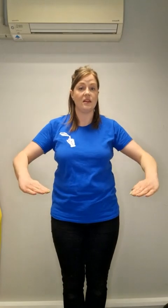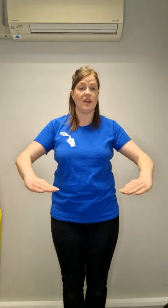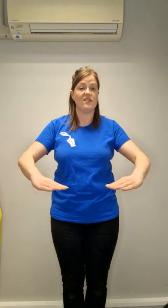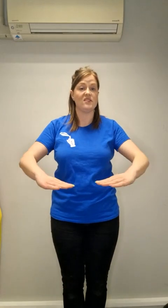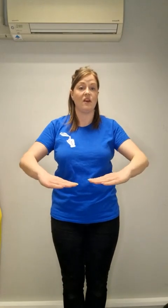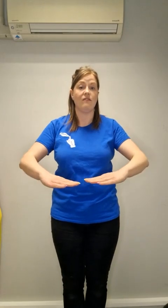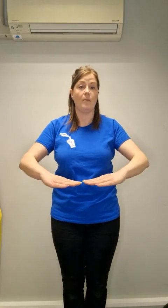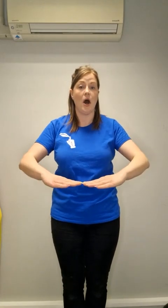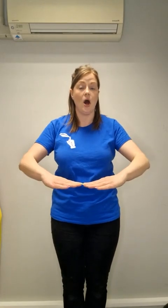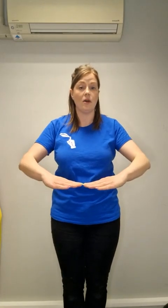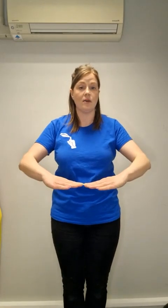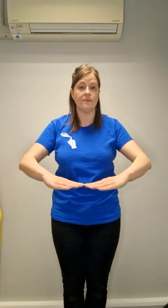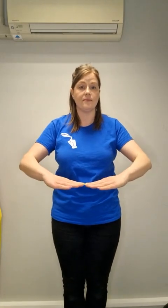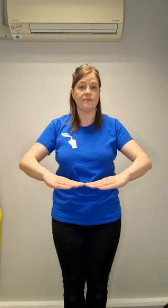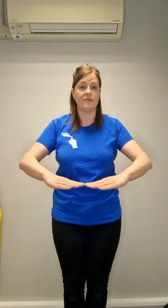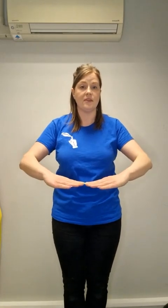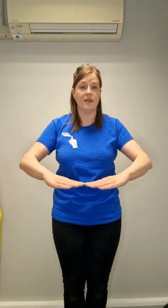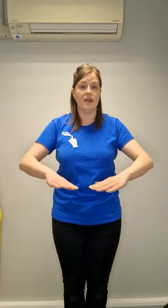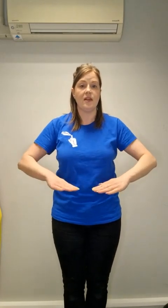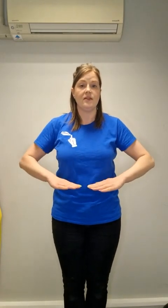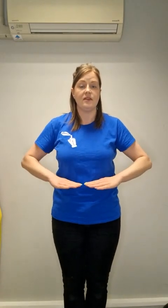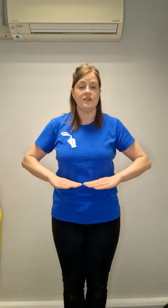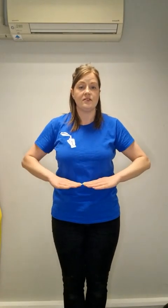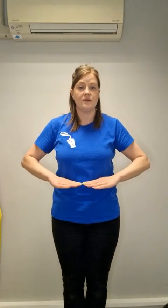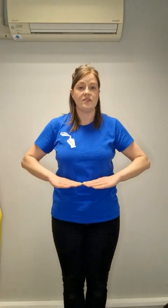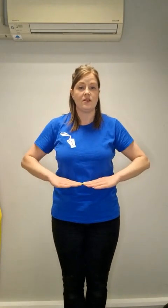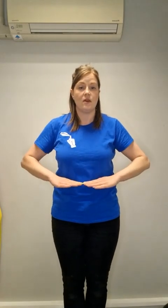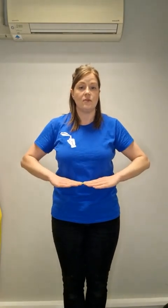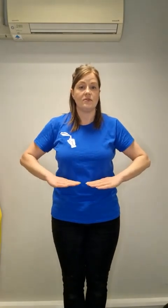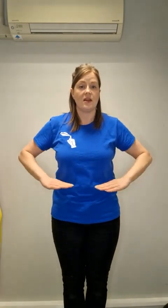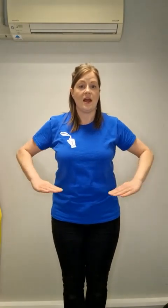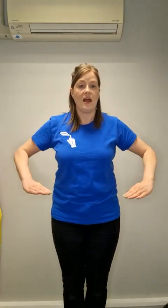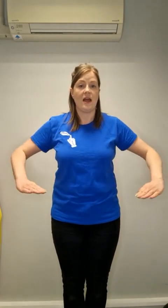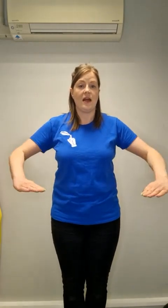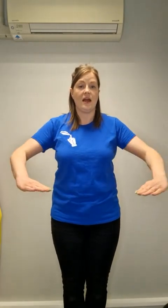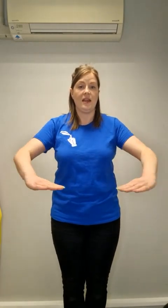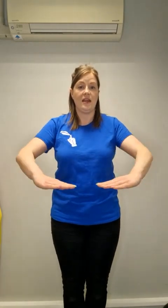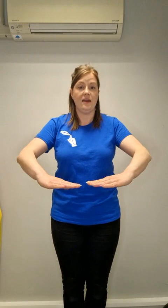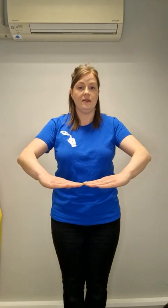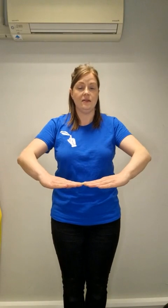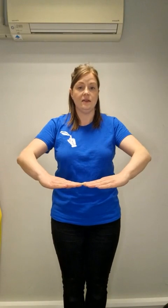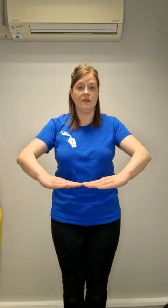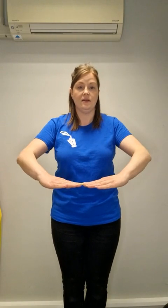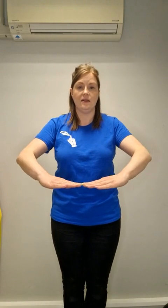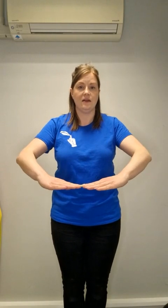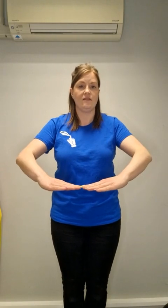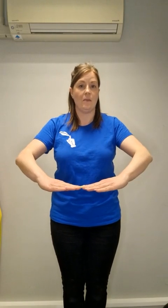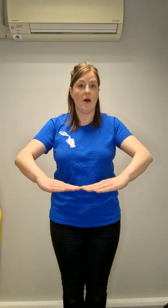in the sign for park. So it circles in for